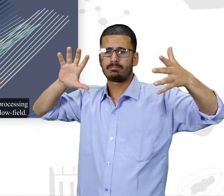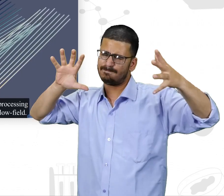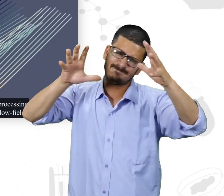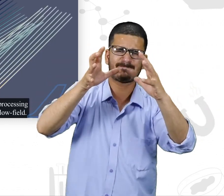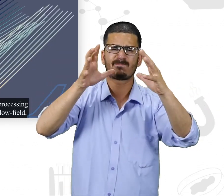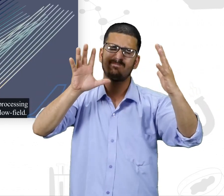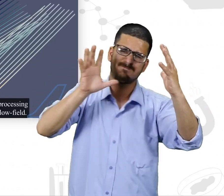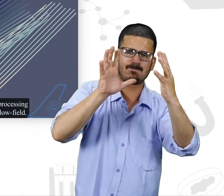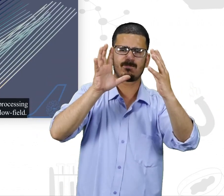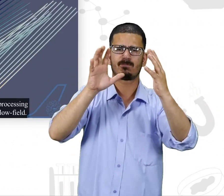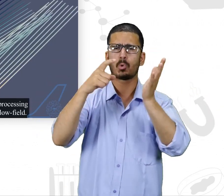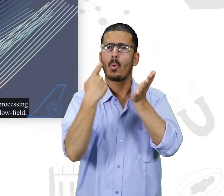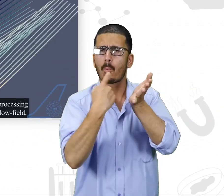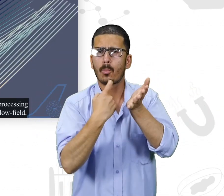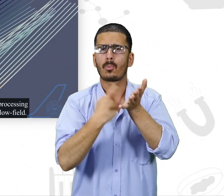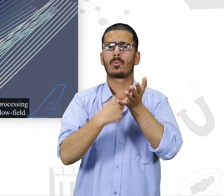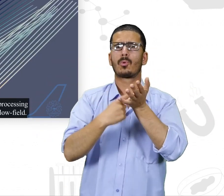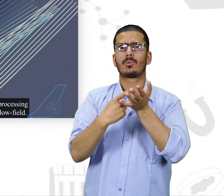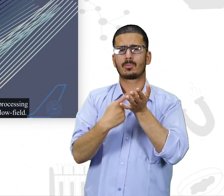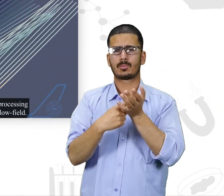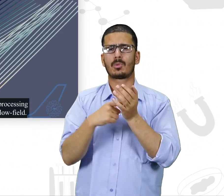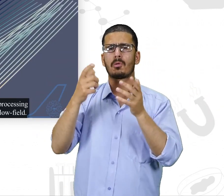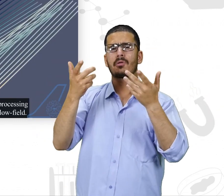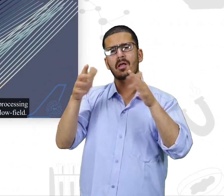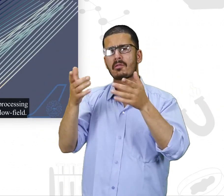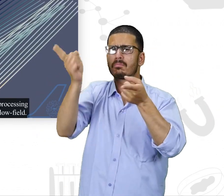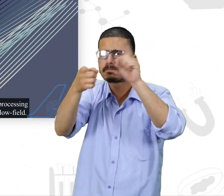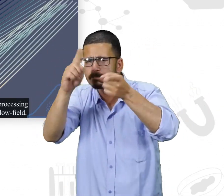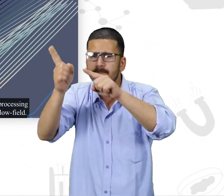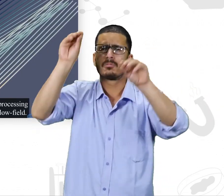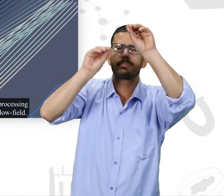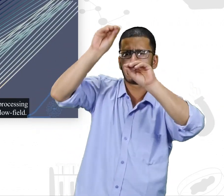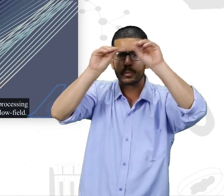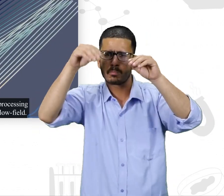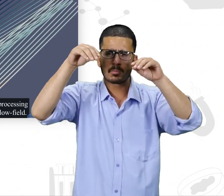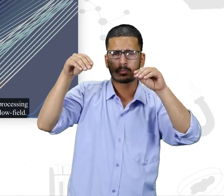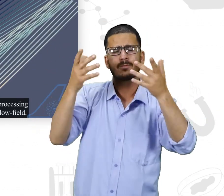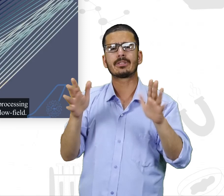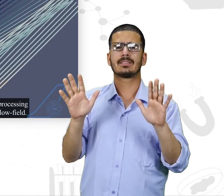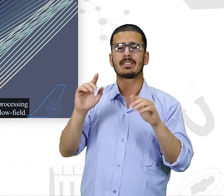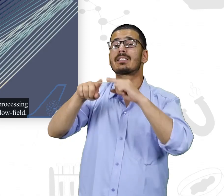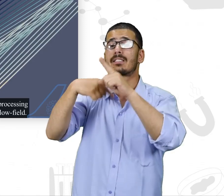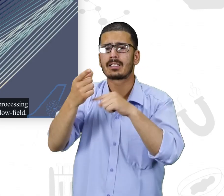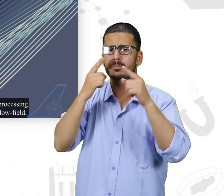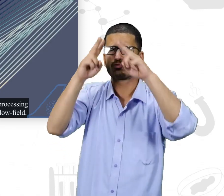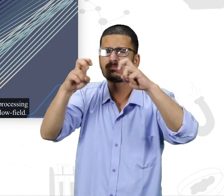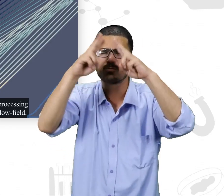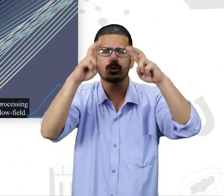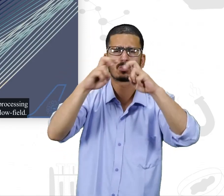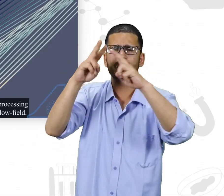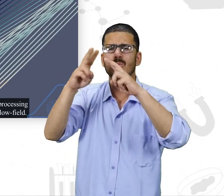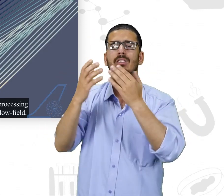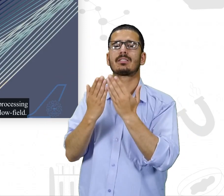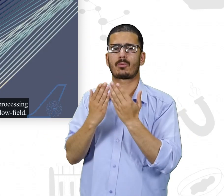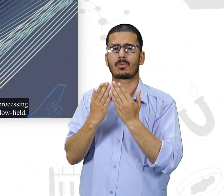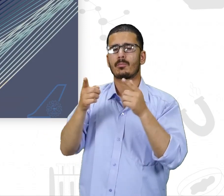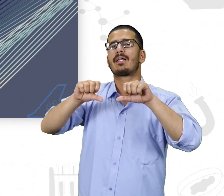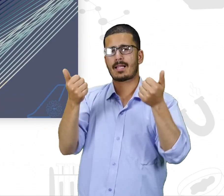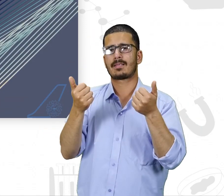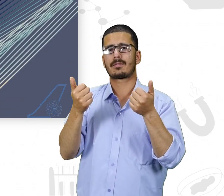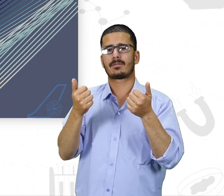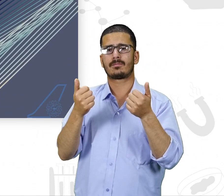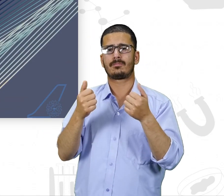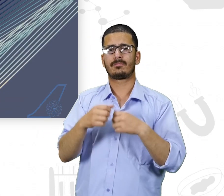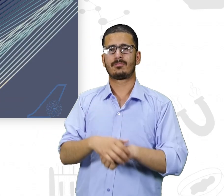Many such flow visualizations are possible through various post-processing techniques by using the fluid dynamic solution available in the flow field.